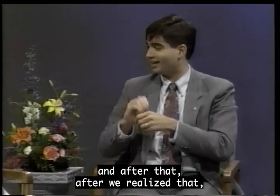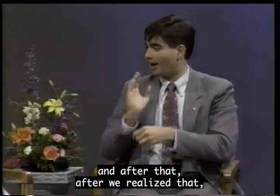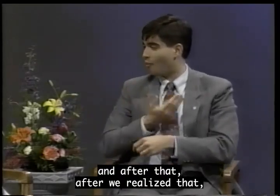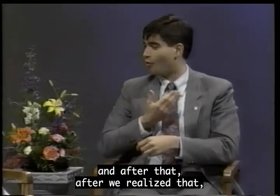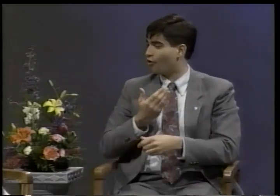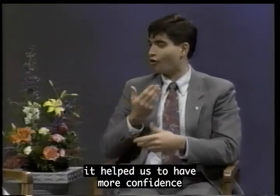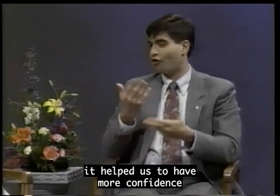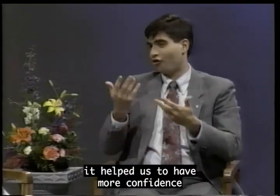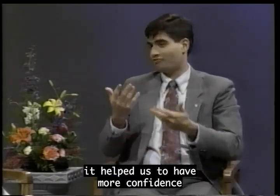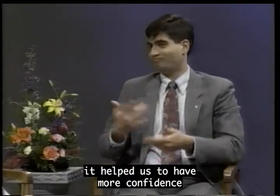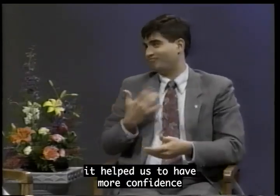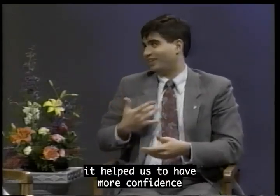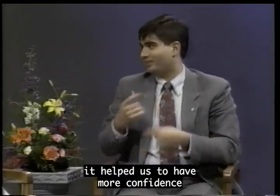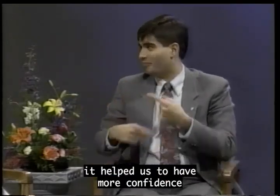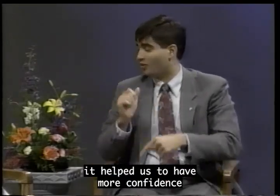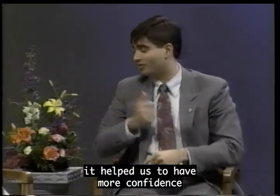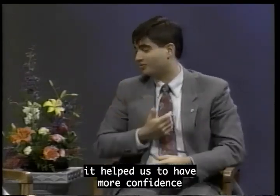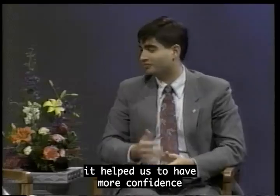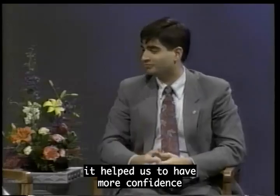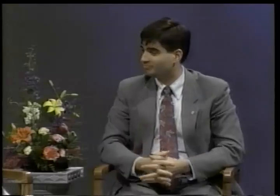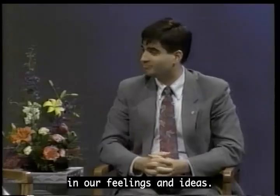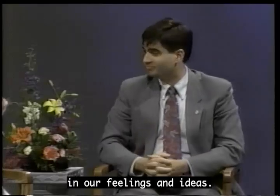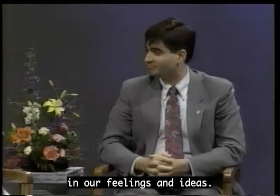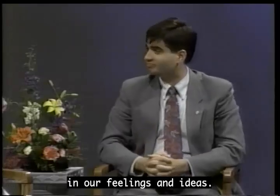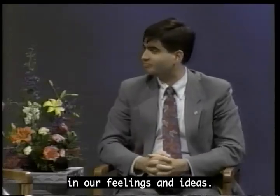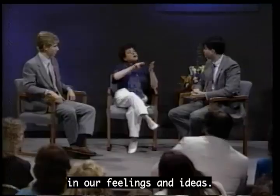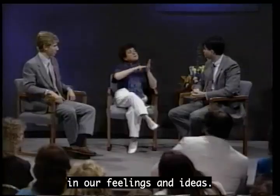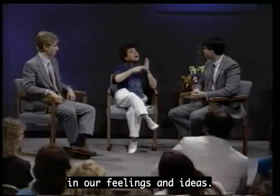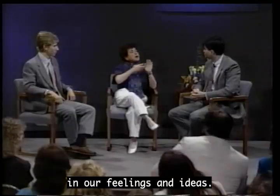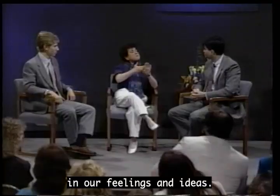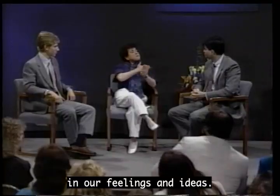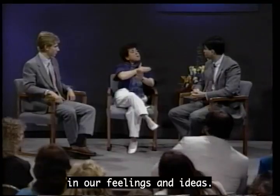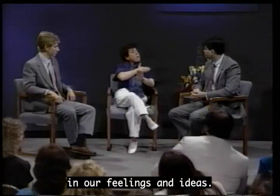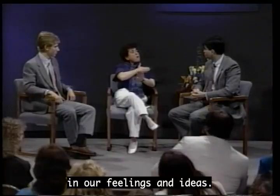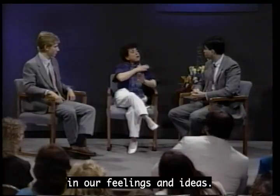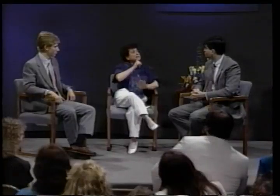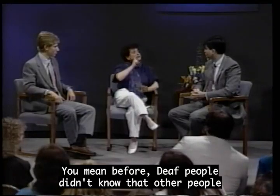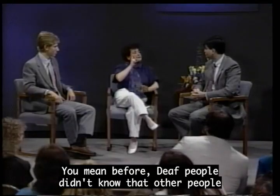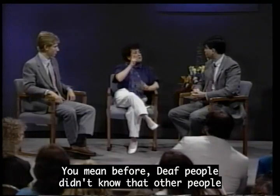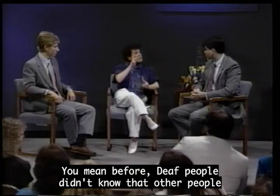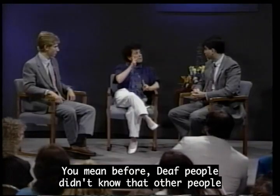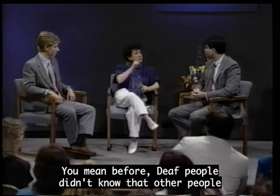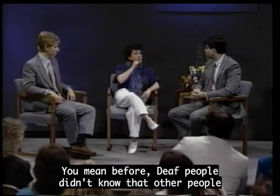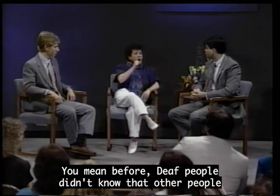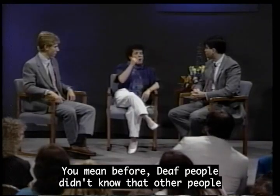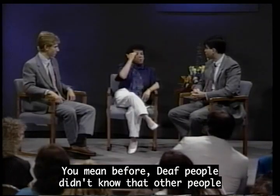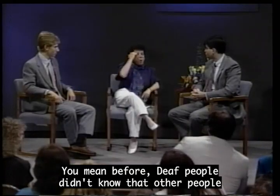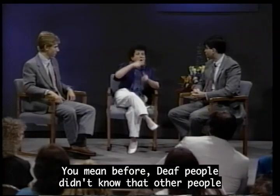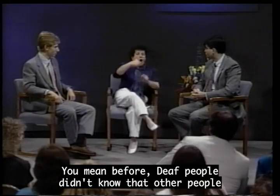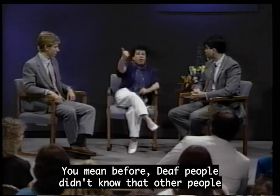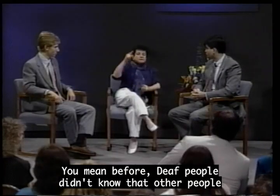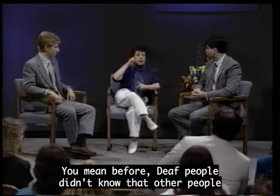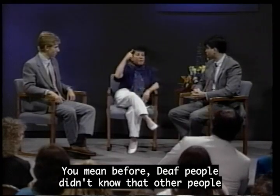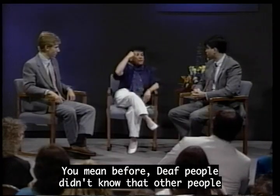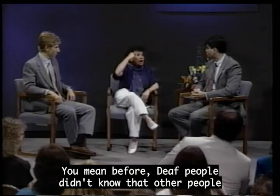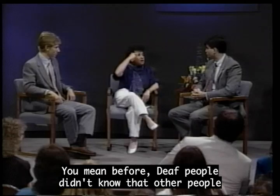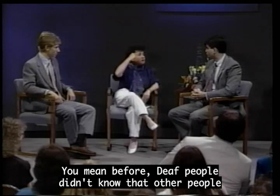realized that, it helped us to have more confidence in our feelings and ideas. You mean before deaf people didn't know that other